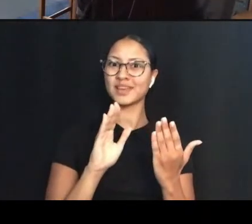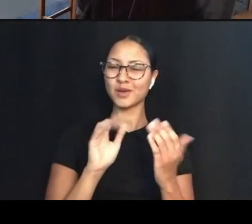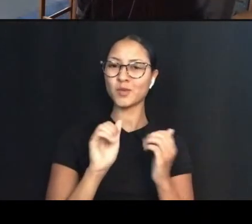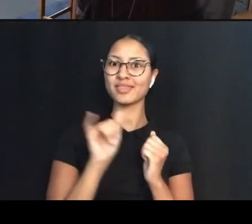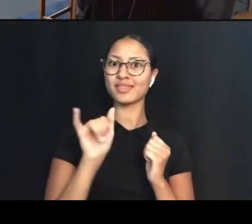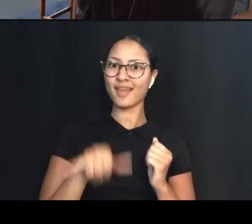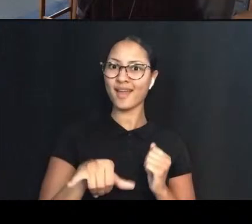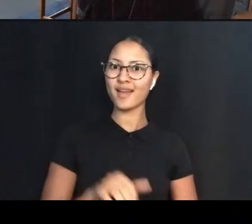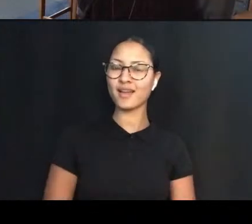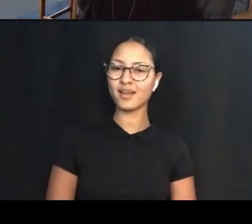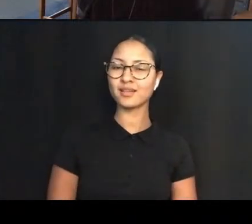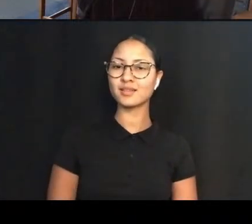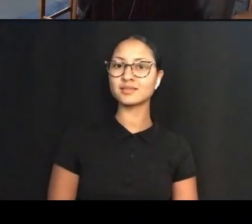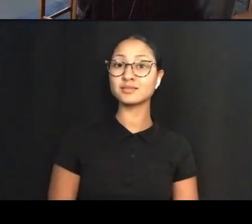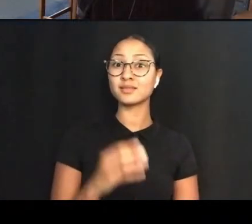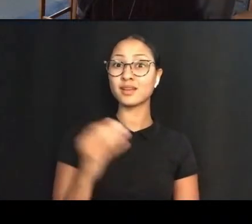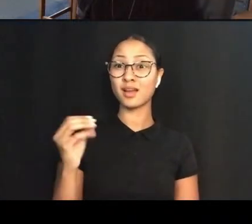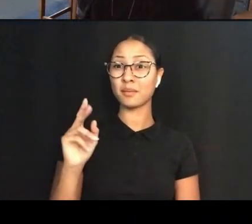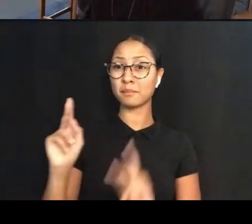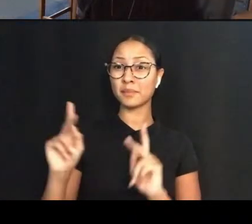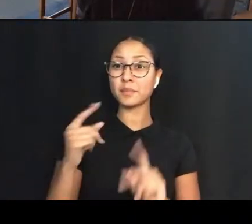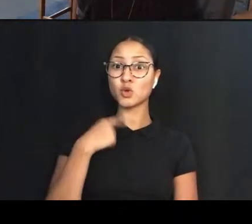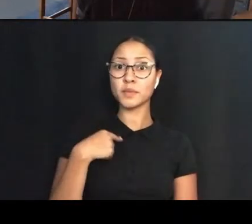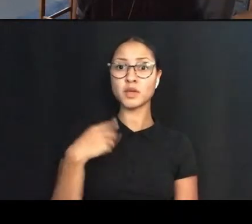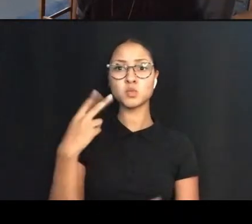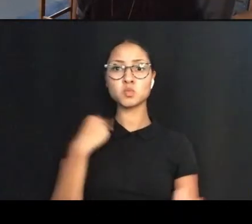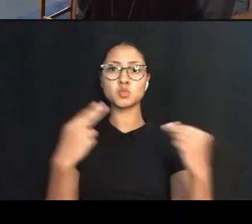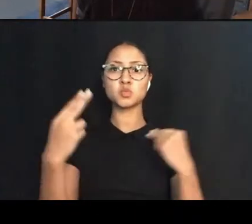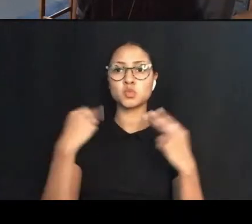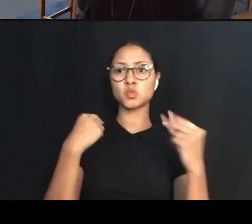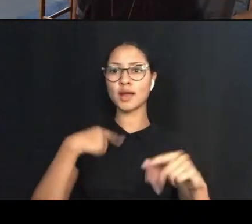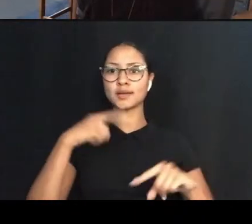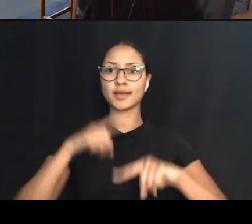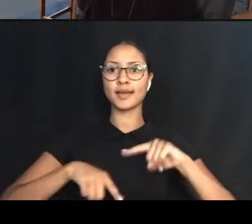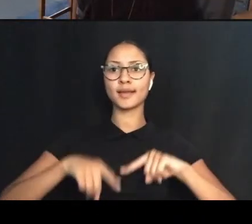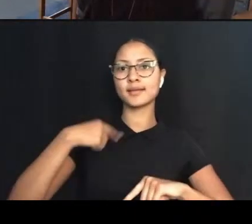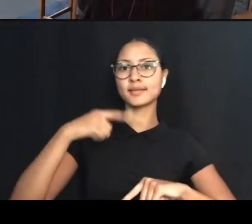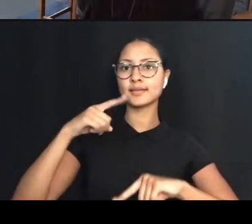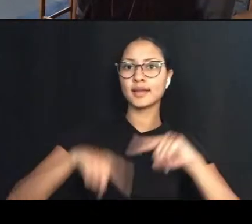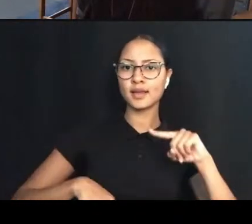couldn't, they, you know, and then there's also the thing of like,